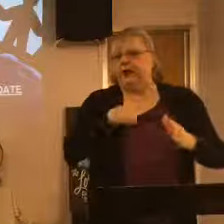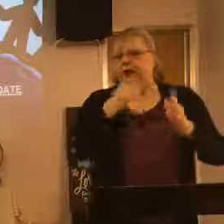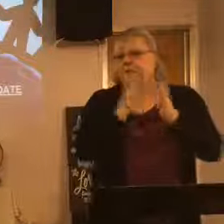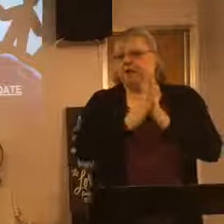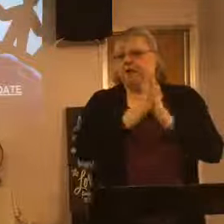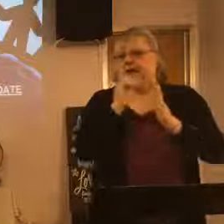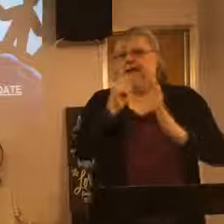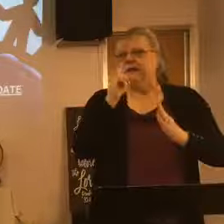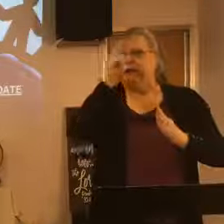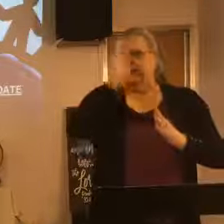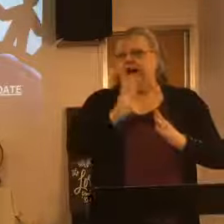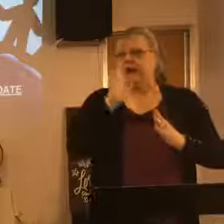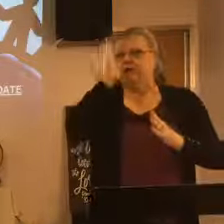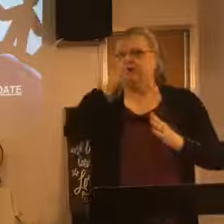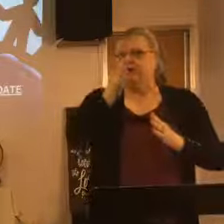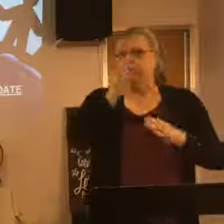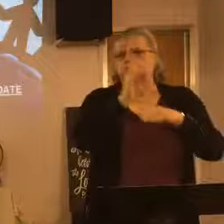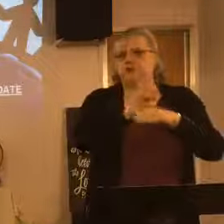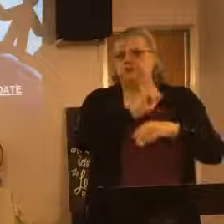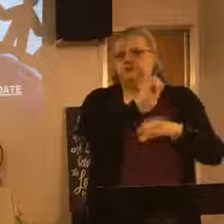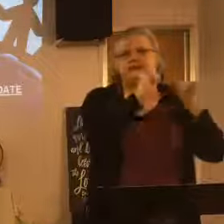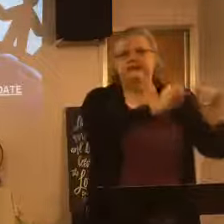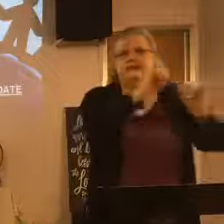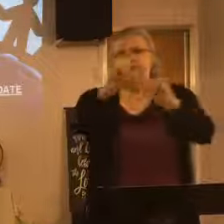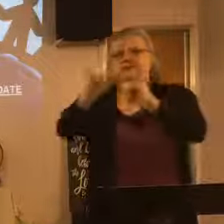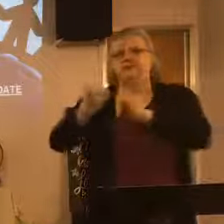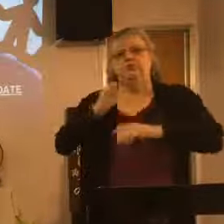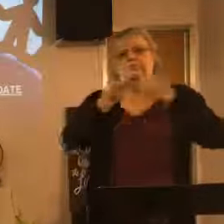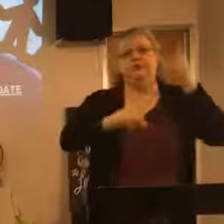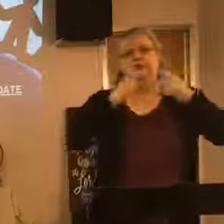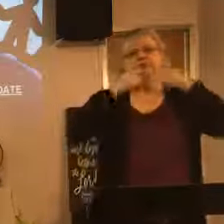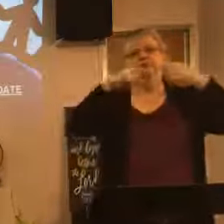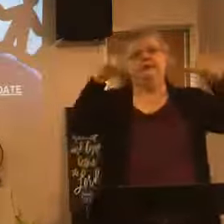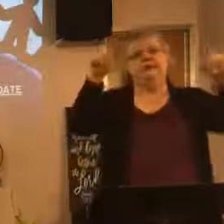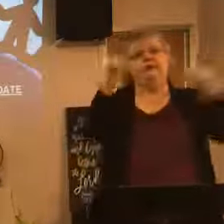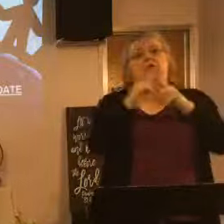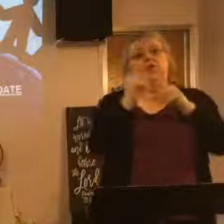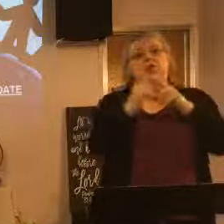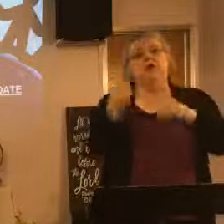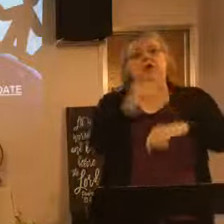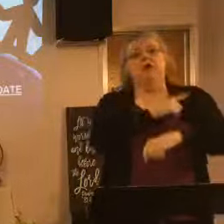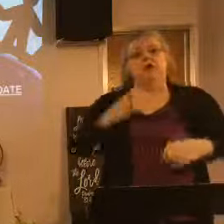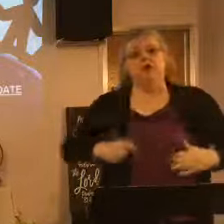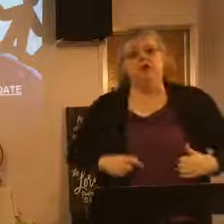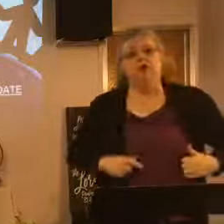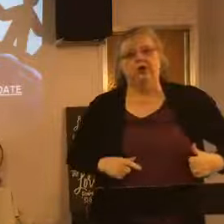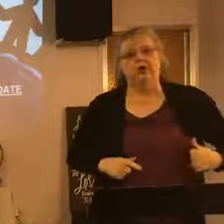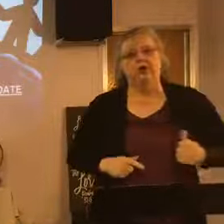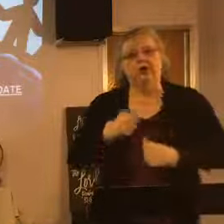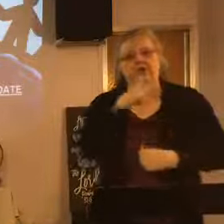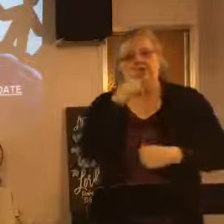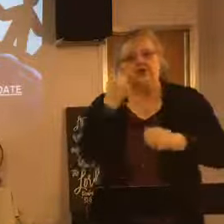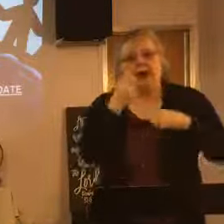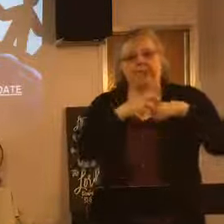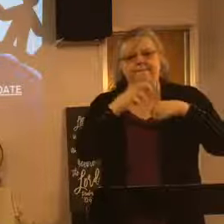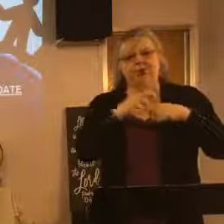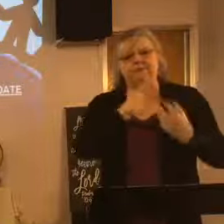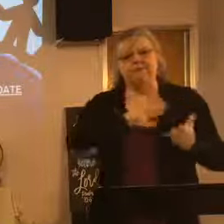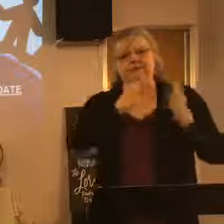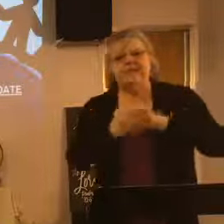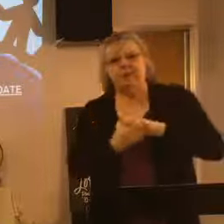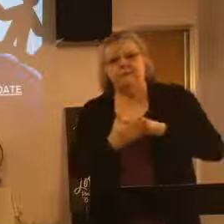us to declare the word of the Lord, dry bones becoming his flesh. Though